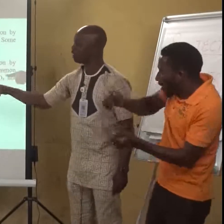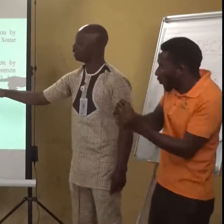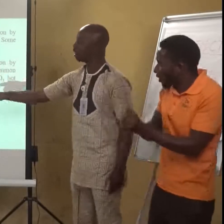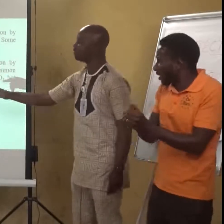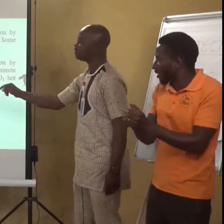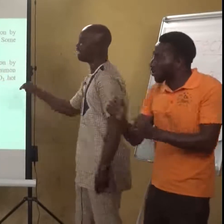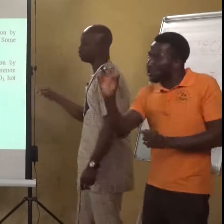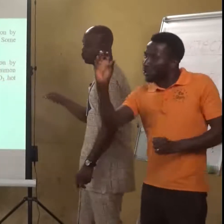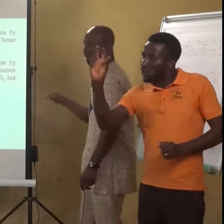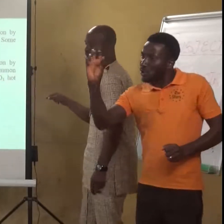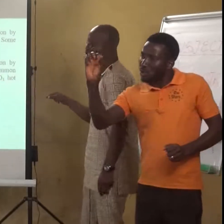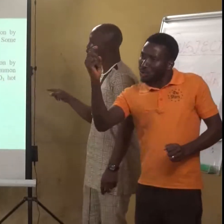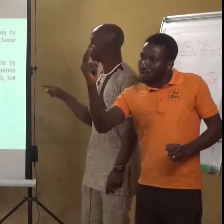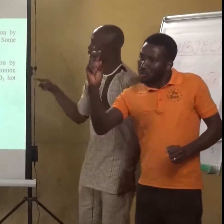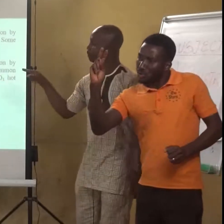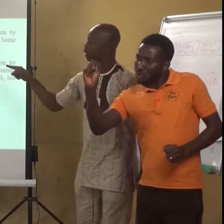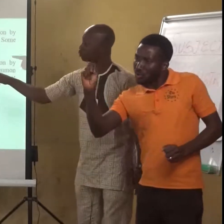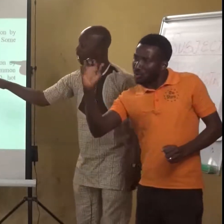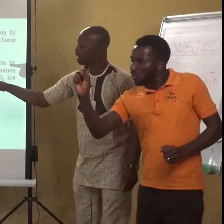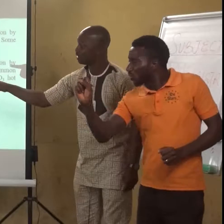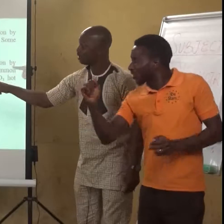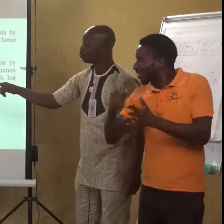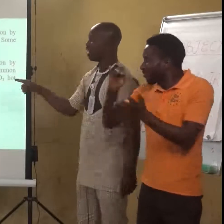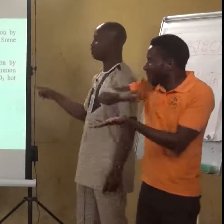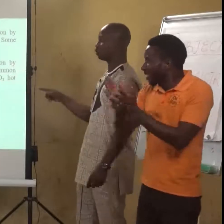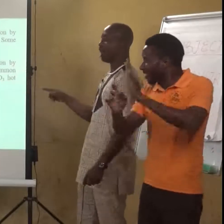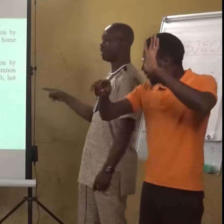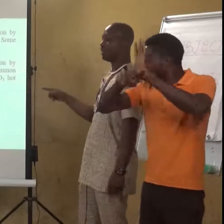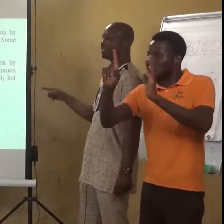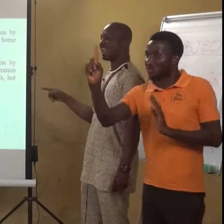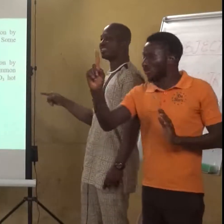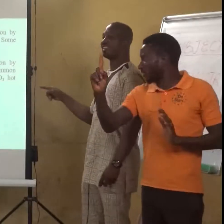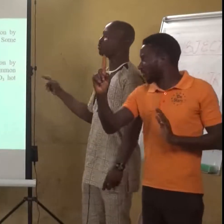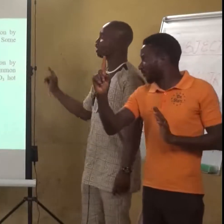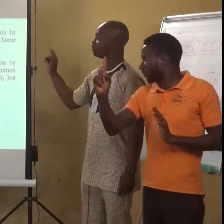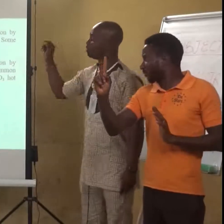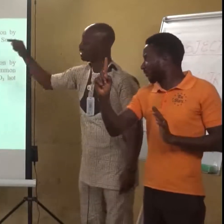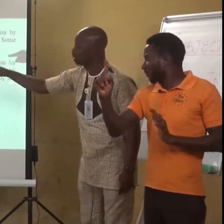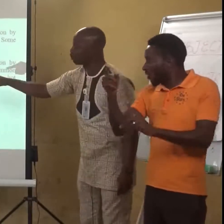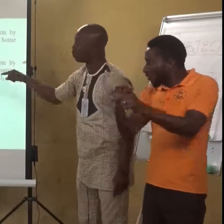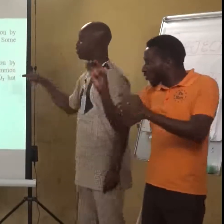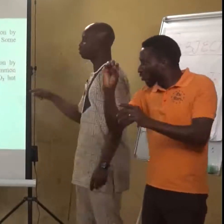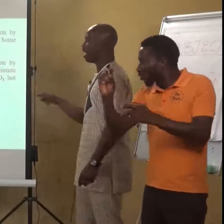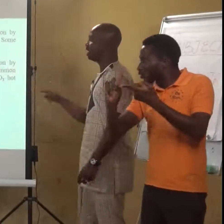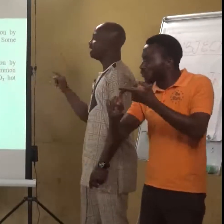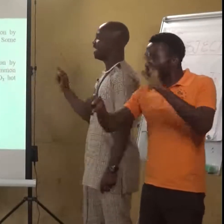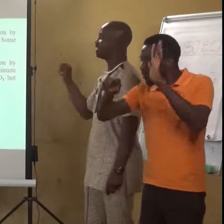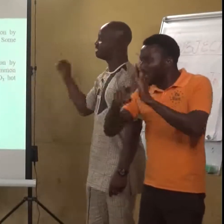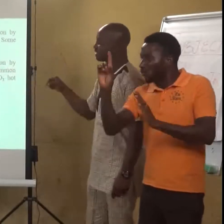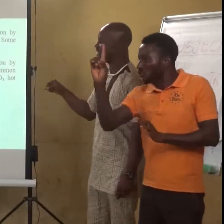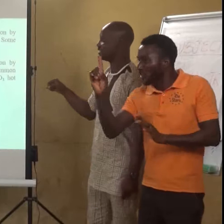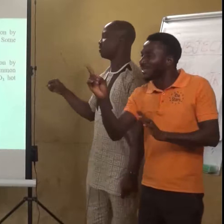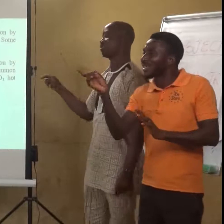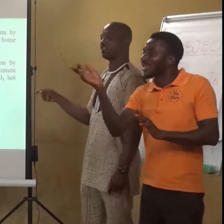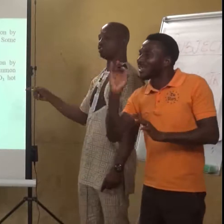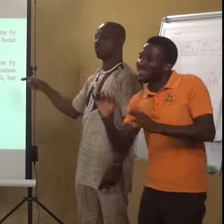sodium, it becomes -1. So from +1 to -1, there is a plus. From 0 to -1, there is a